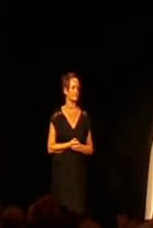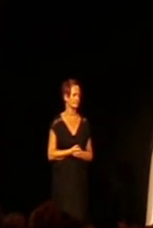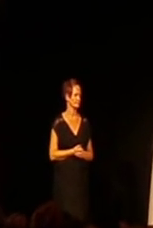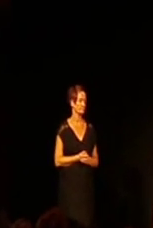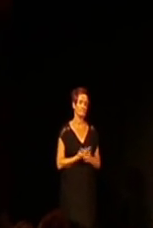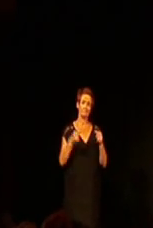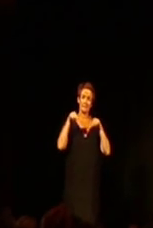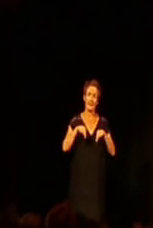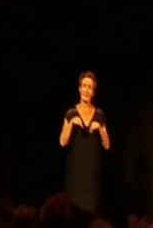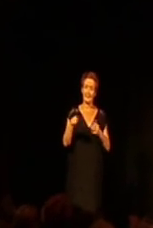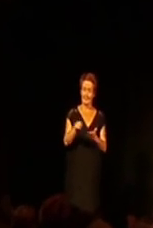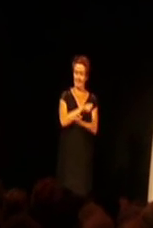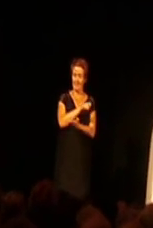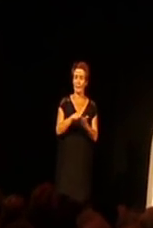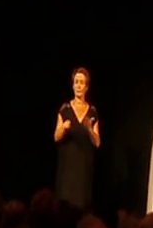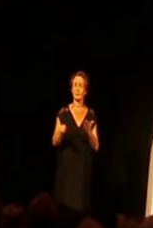this election,